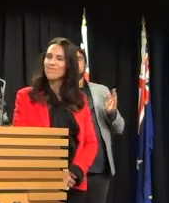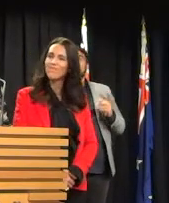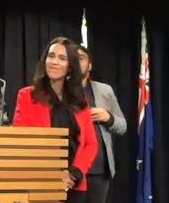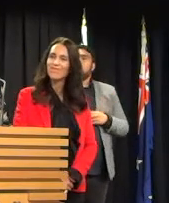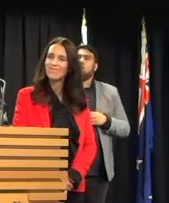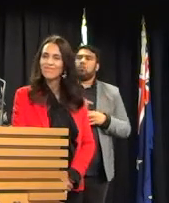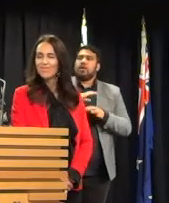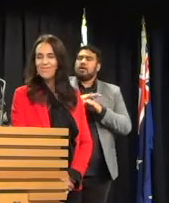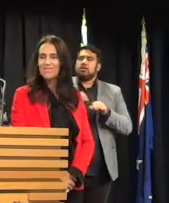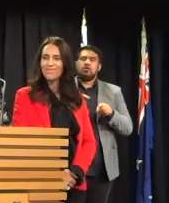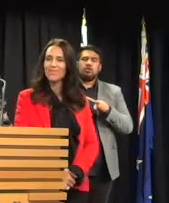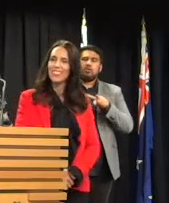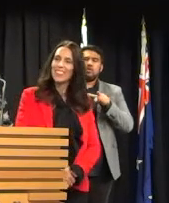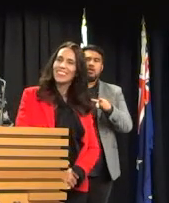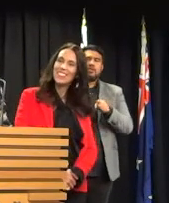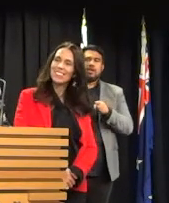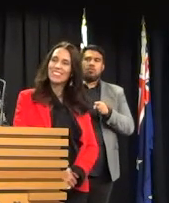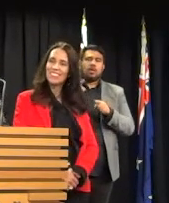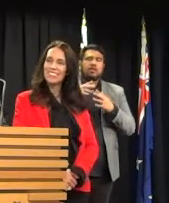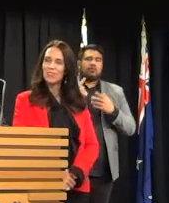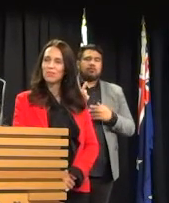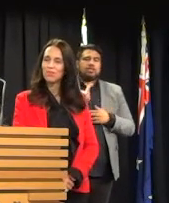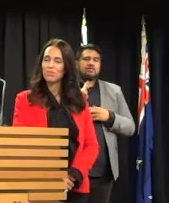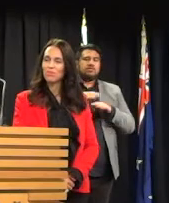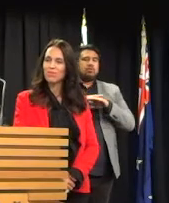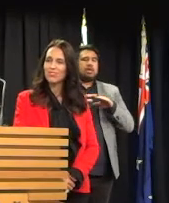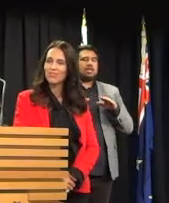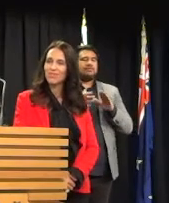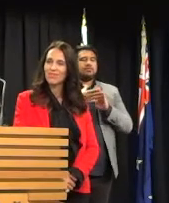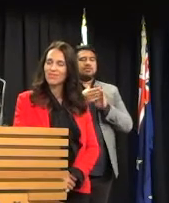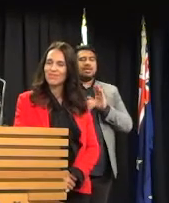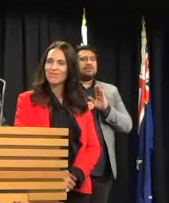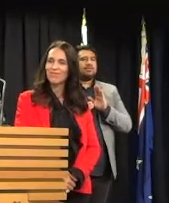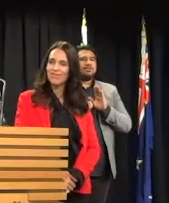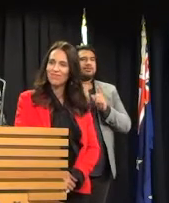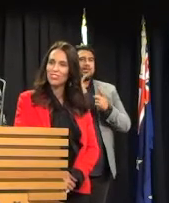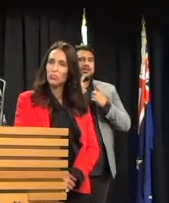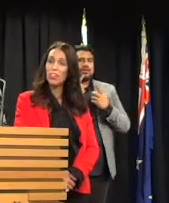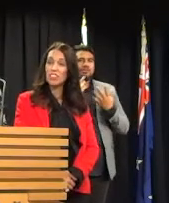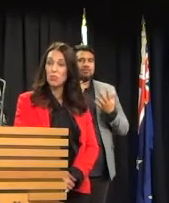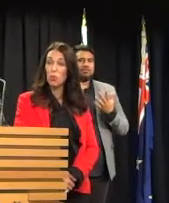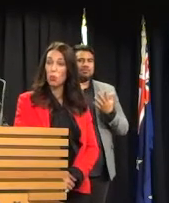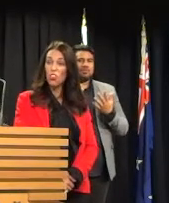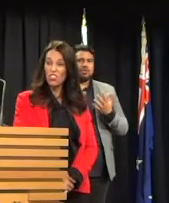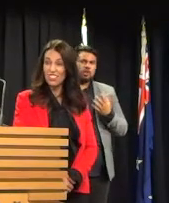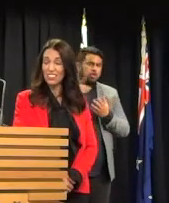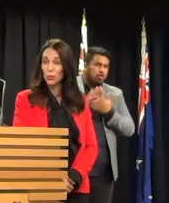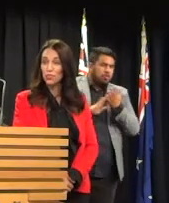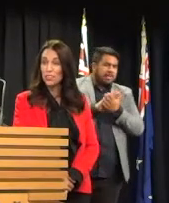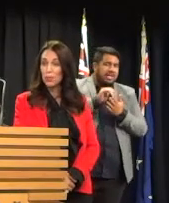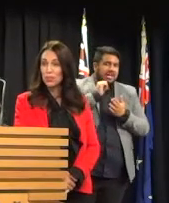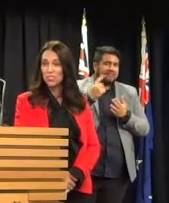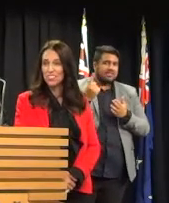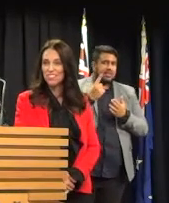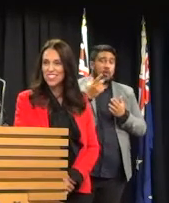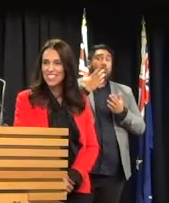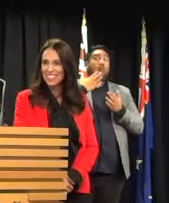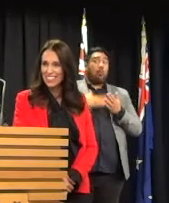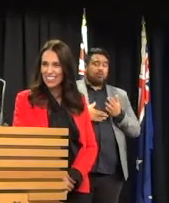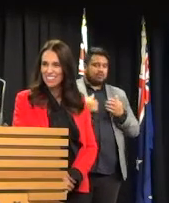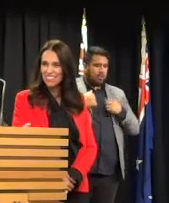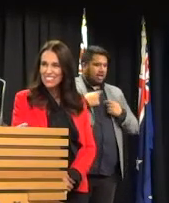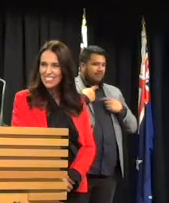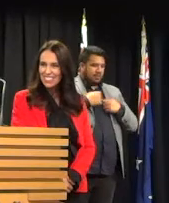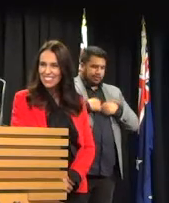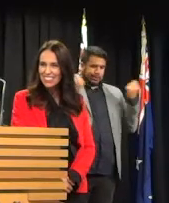track of an individual client level data model, so I don't think there's a question of opting in or Do you mean if opting out. someone wants to give all of their personal information